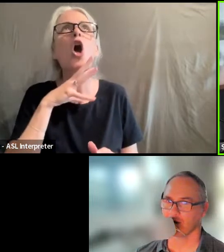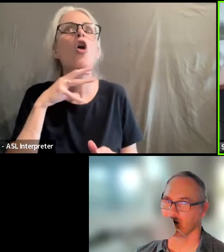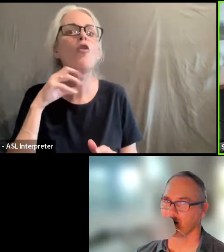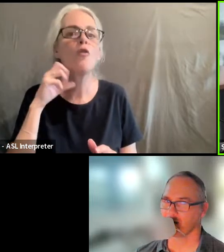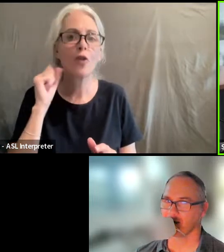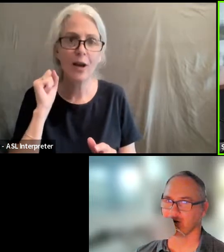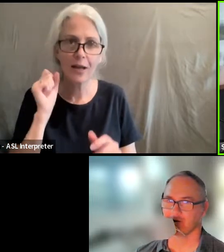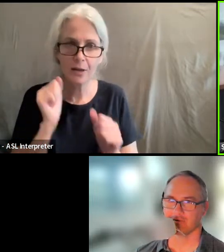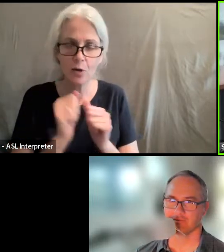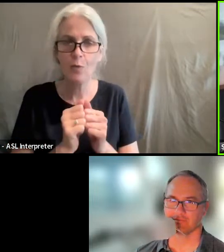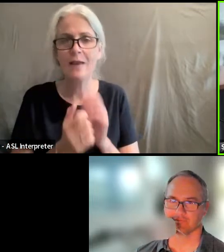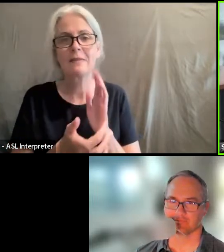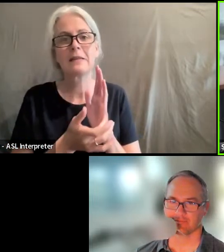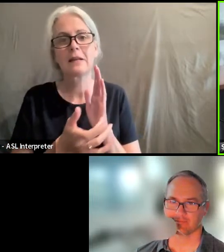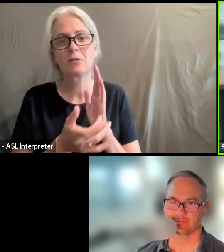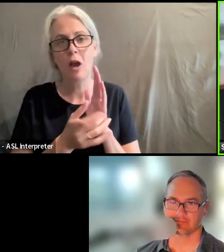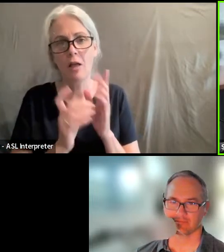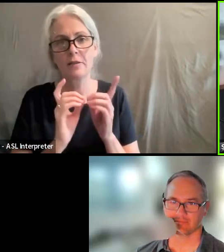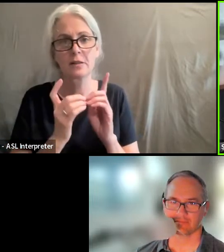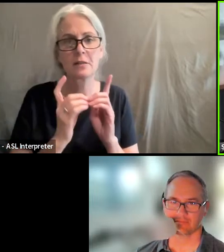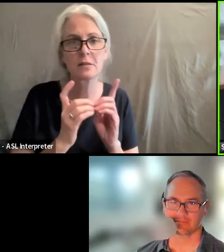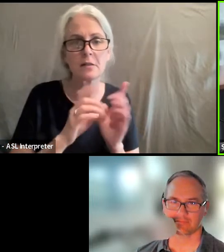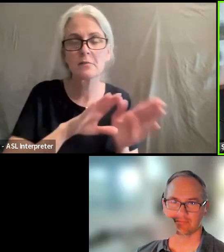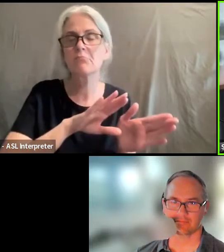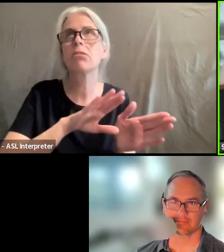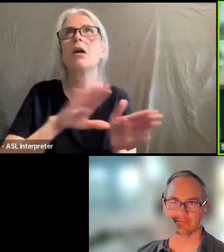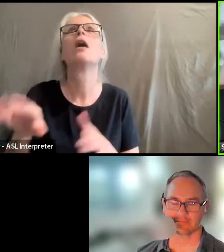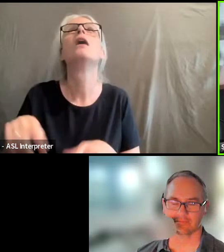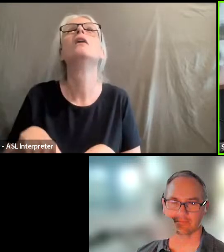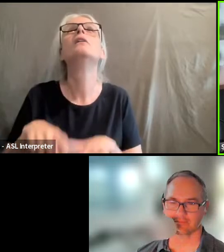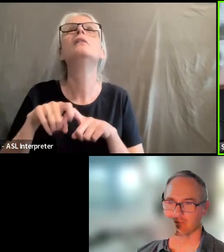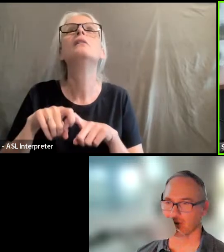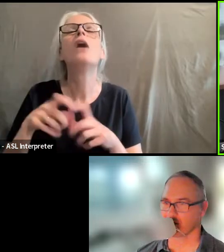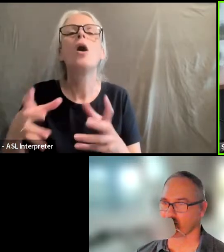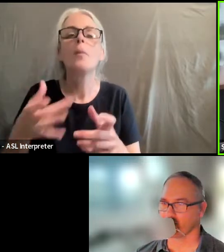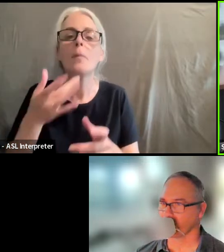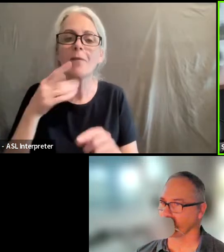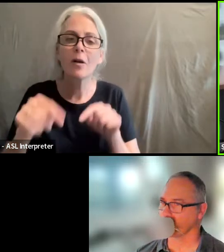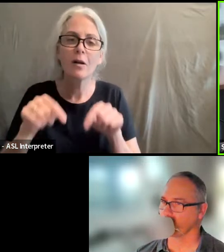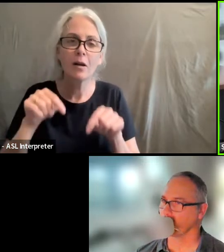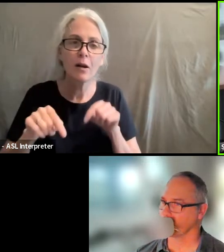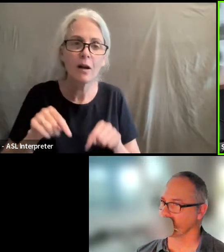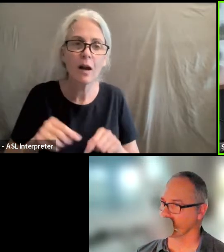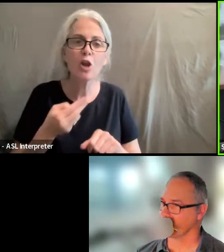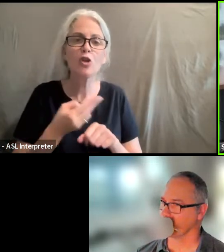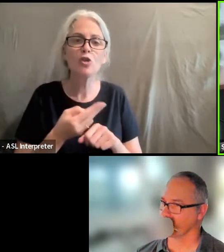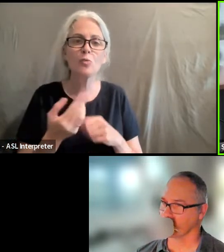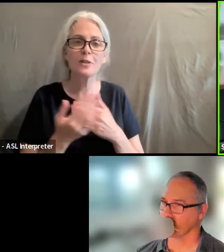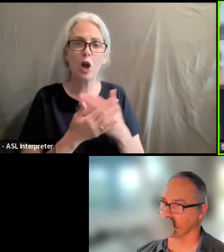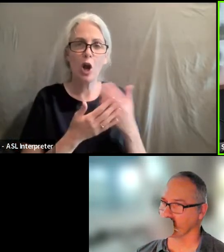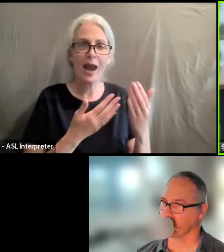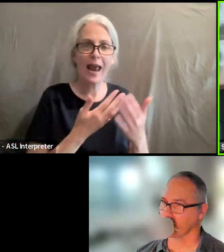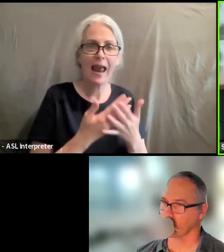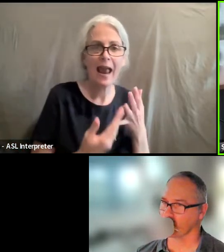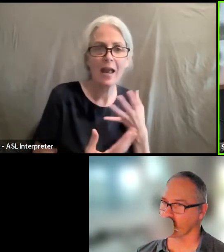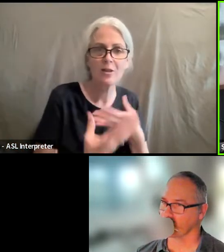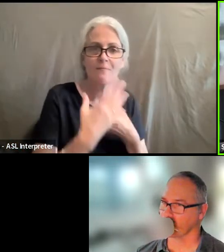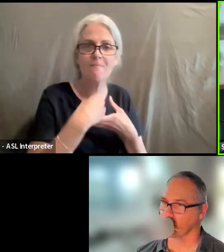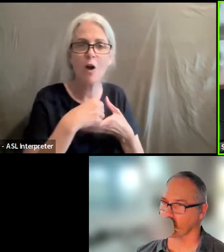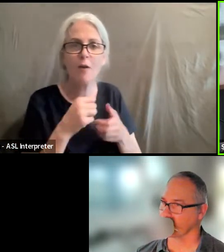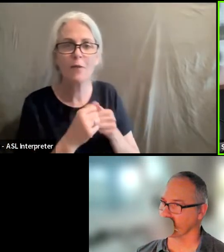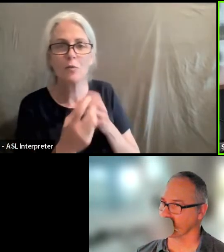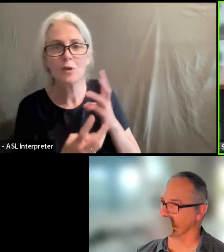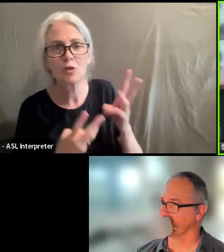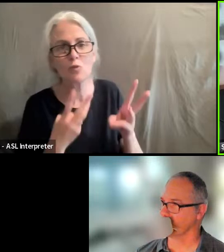oops, sorry. They're like over it with the tech. Like we need to get back into like using our hands, engaging with the